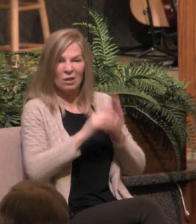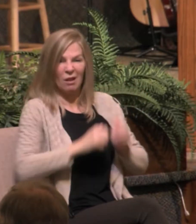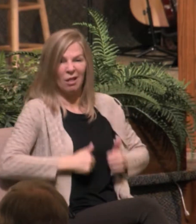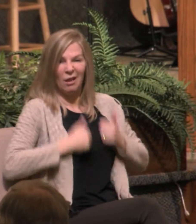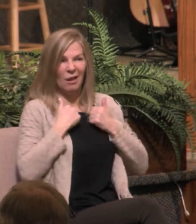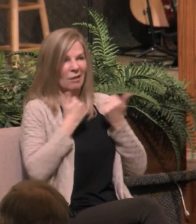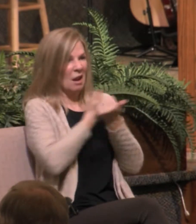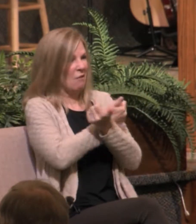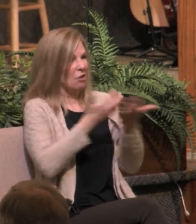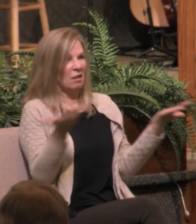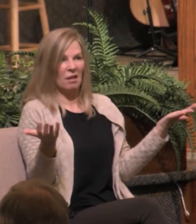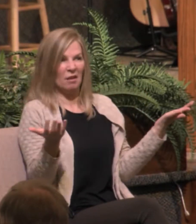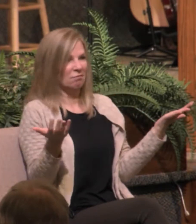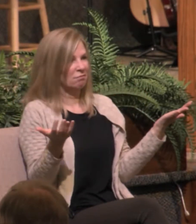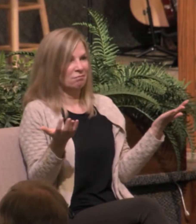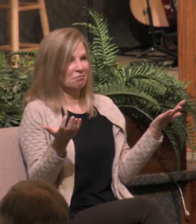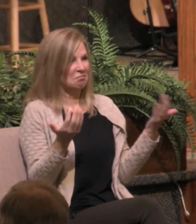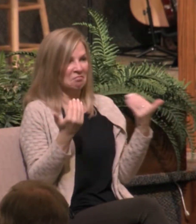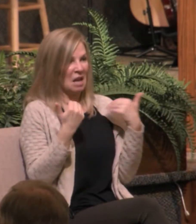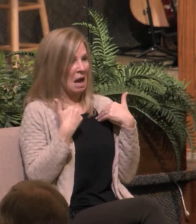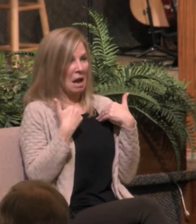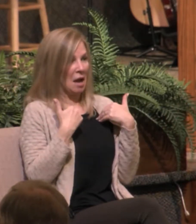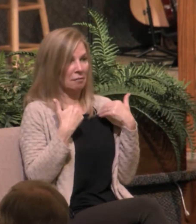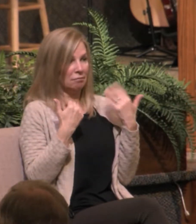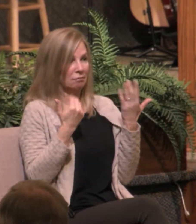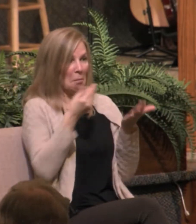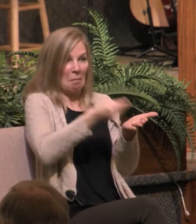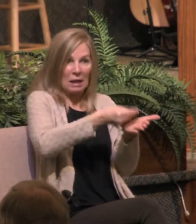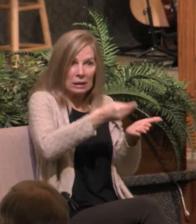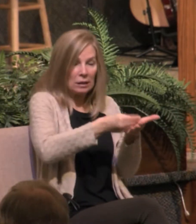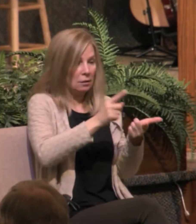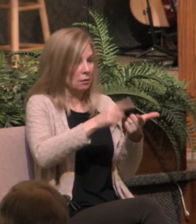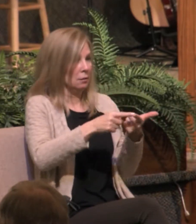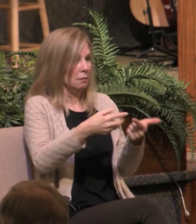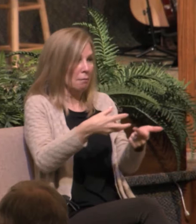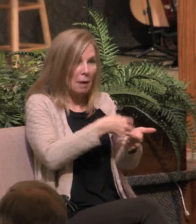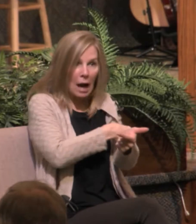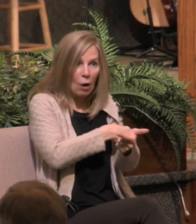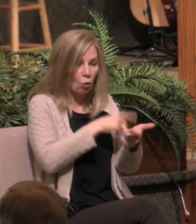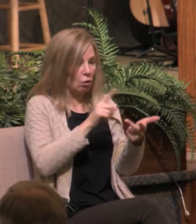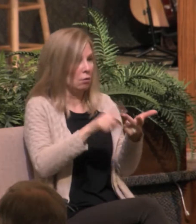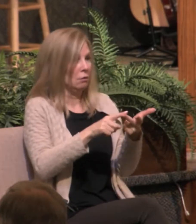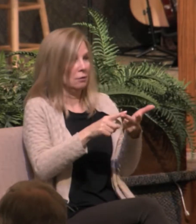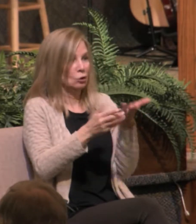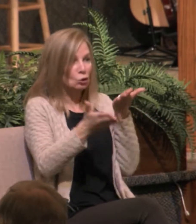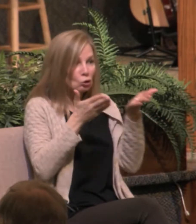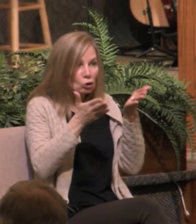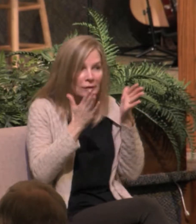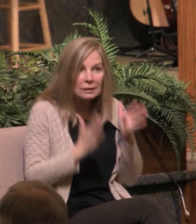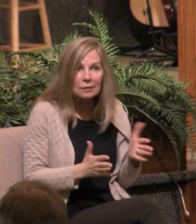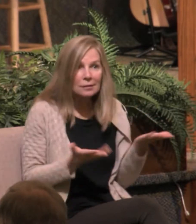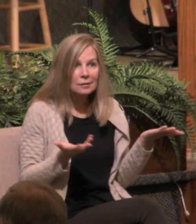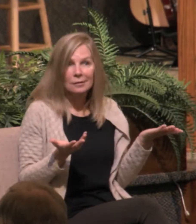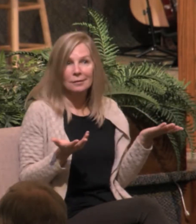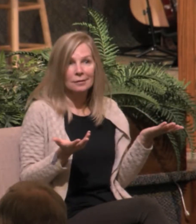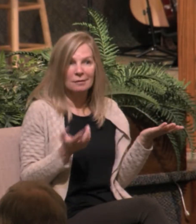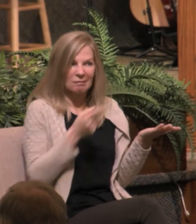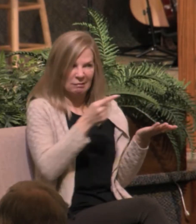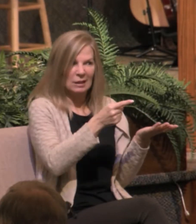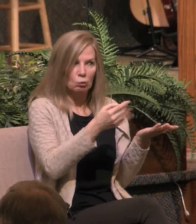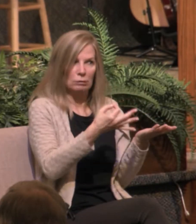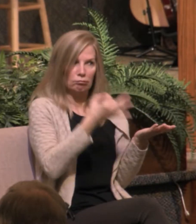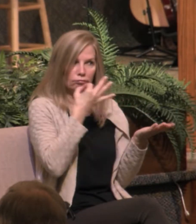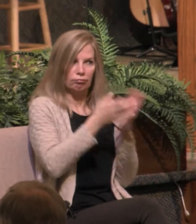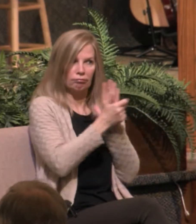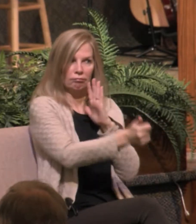everything. He would have had unlimited wealth, he would have had unlimited power, he would have had unlimited servants. He was a